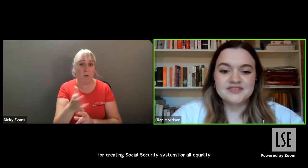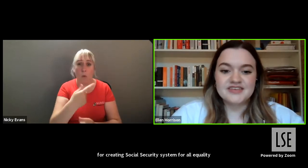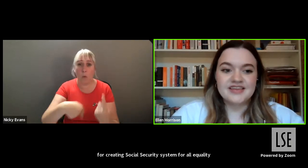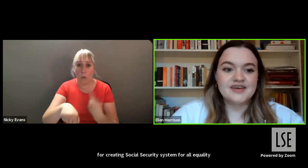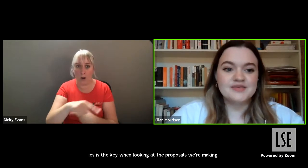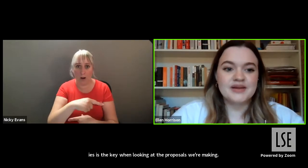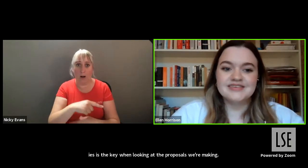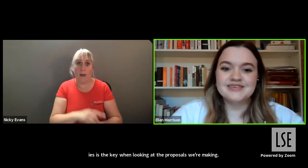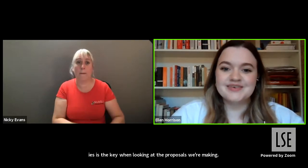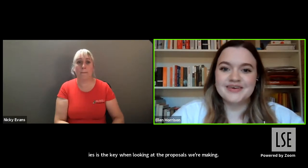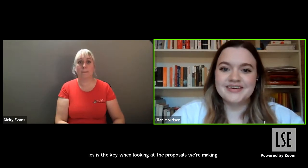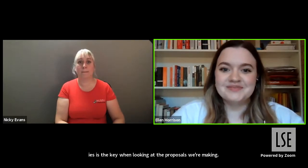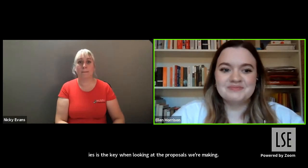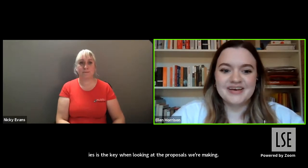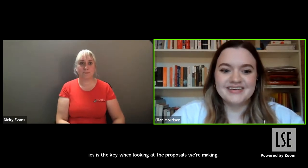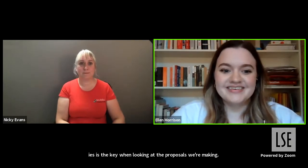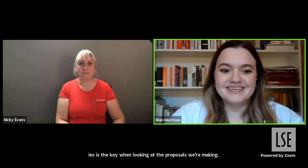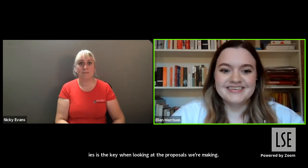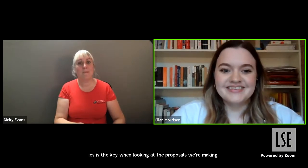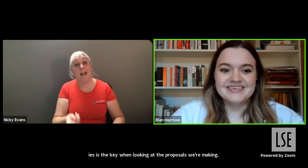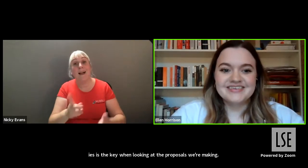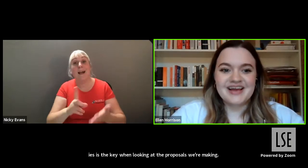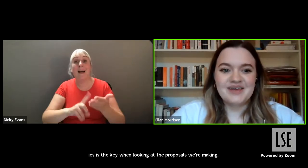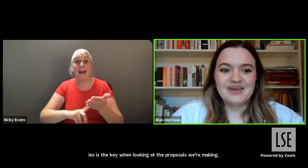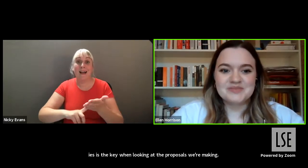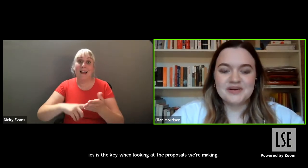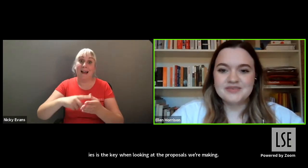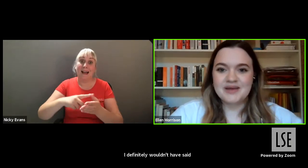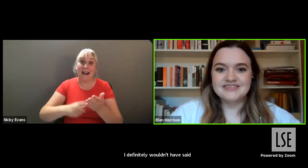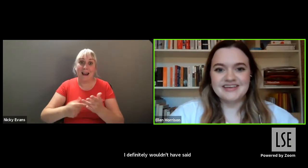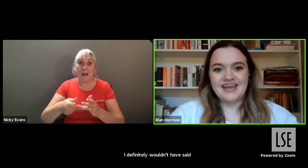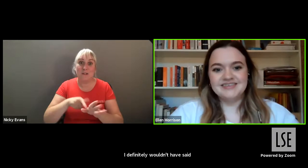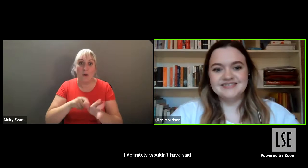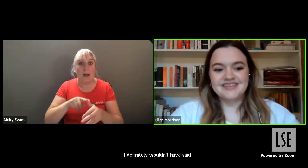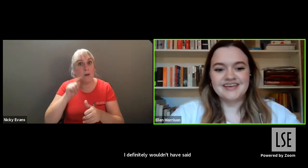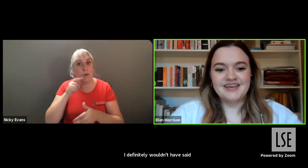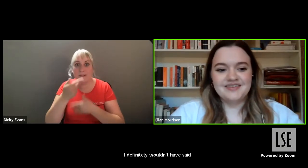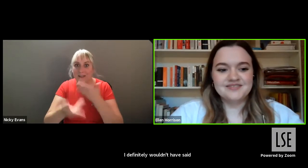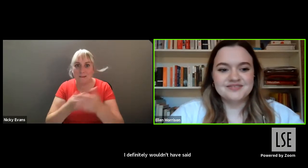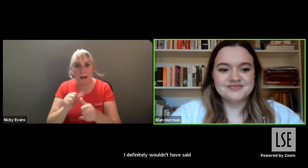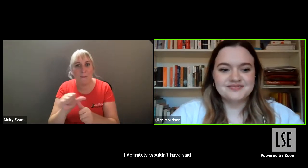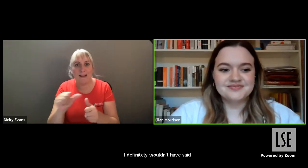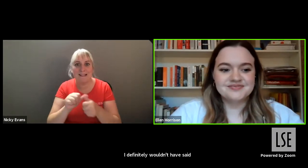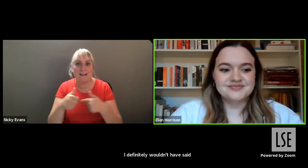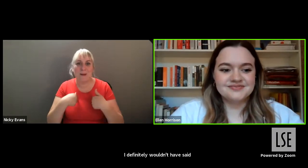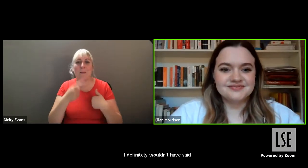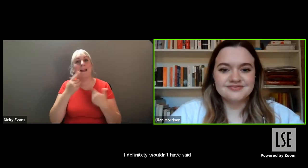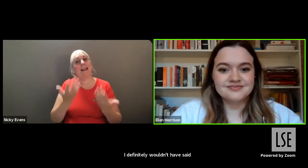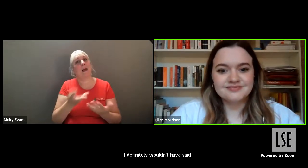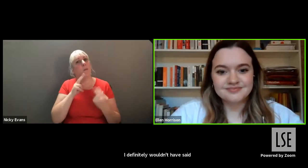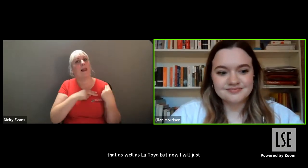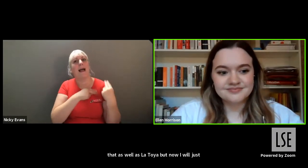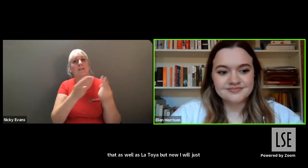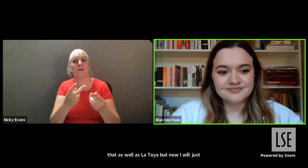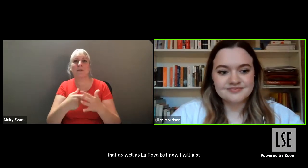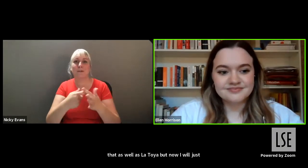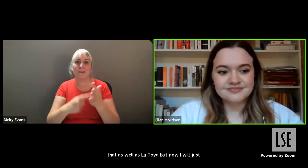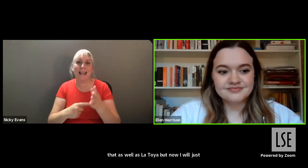definitely wouldn't have said that as well as Latoya, but now I'll just pass back to Kate. Thank you.